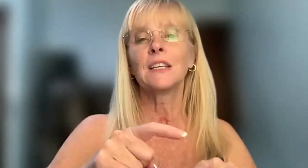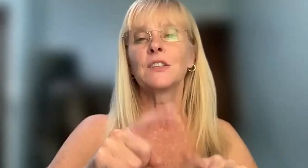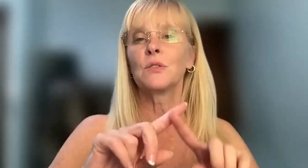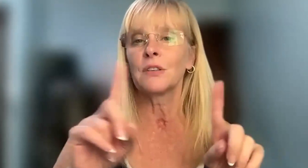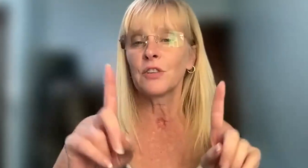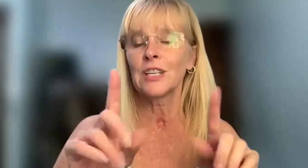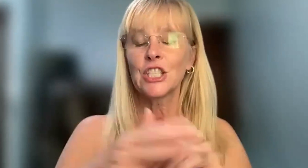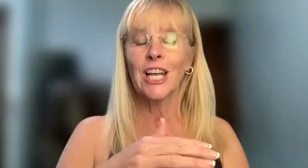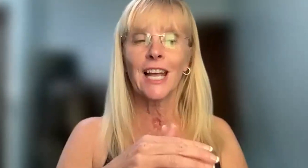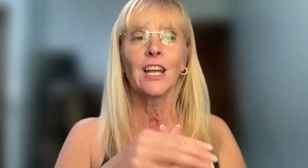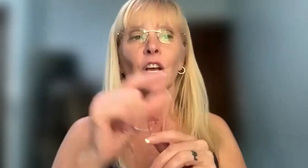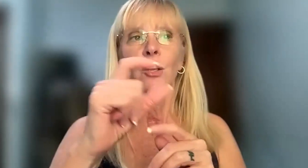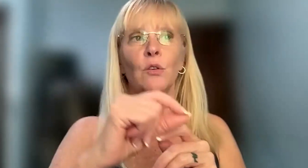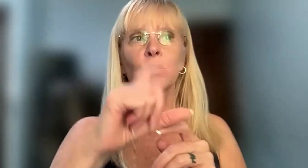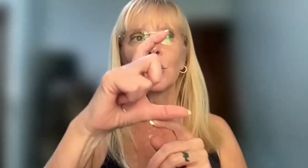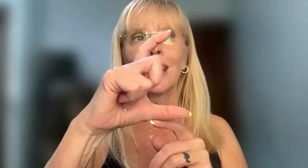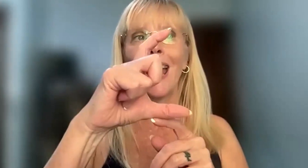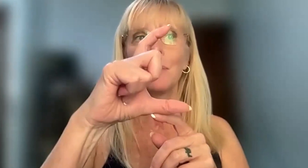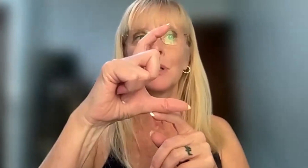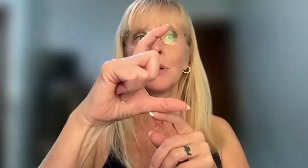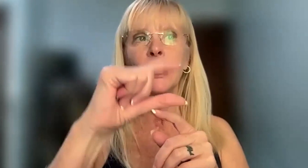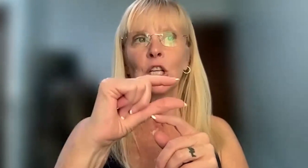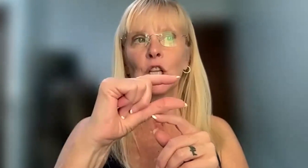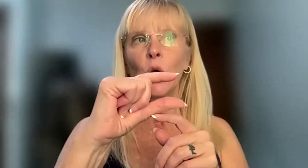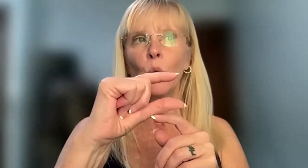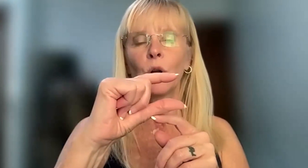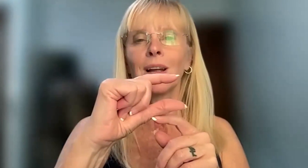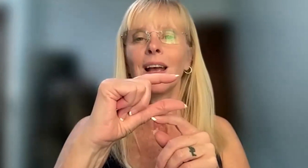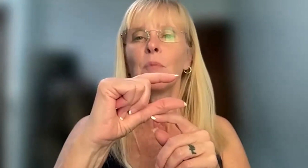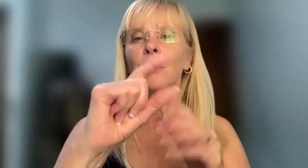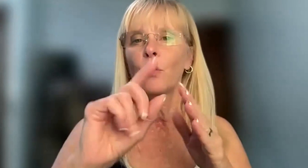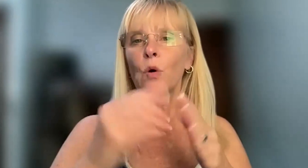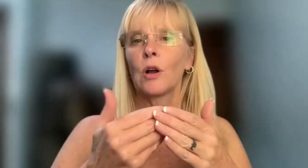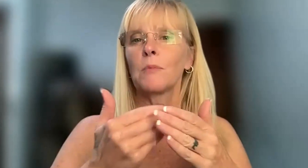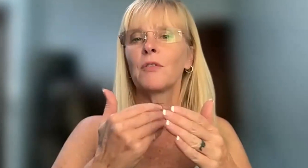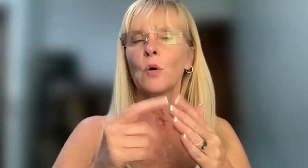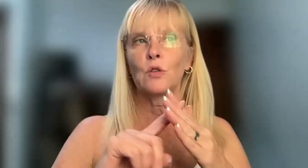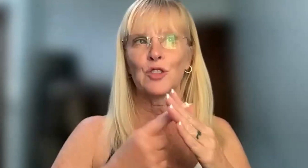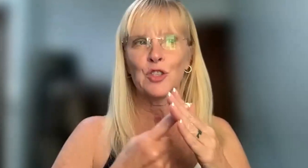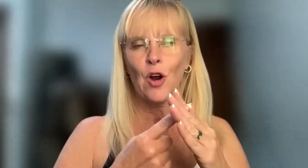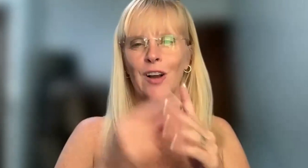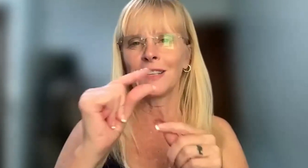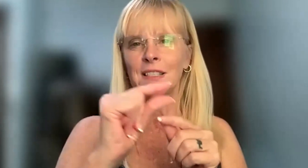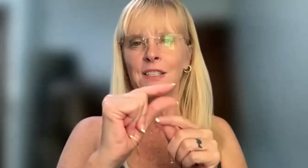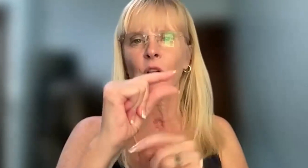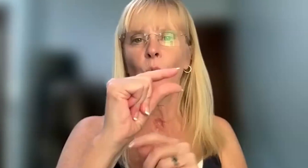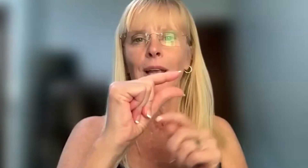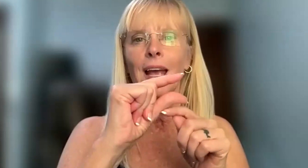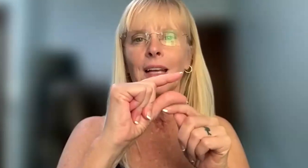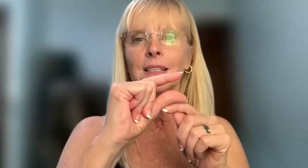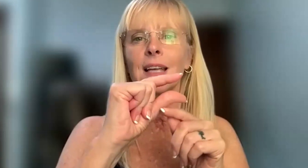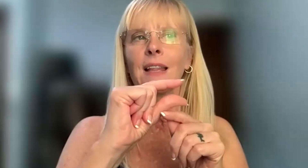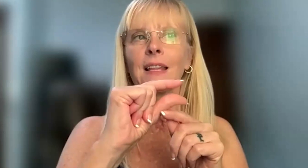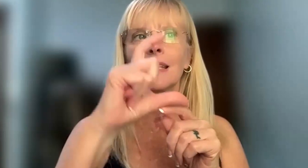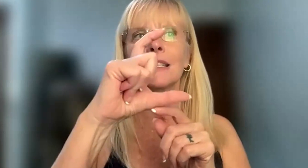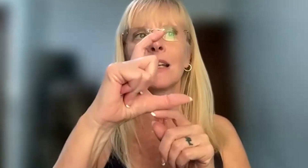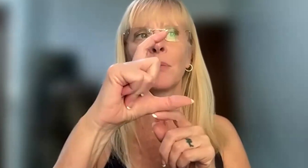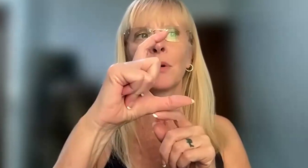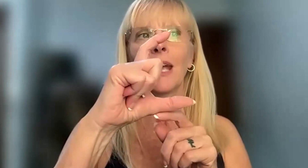to differentiate, you use the capital and lower before you start. This is lowercase, and then this is